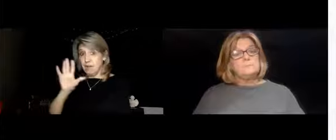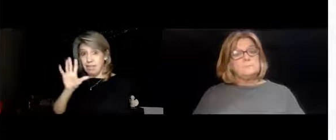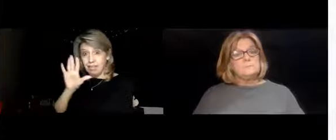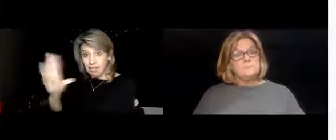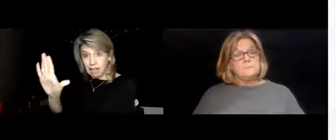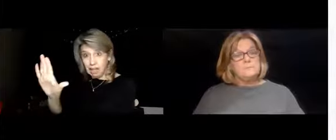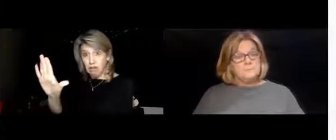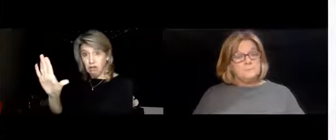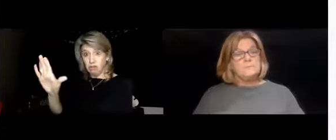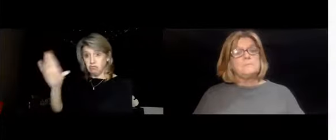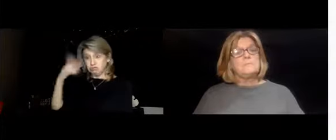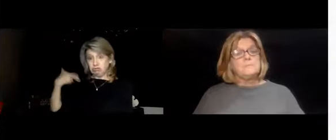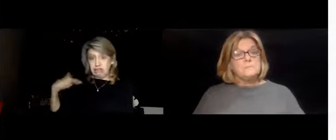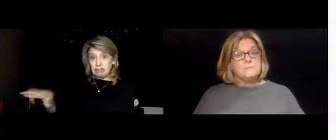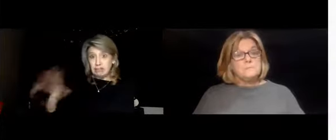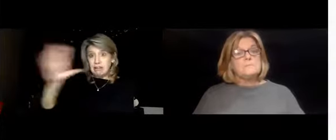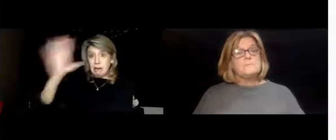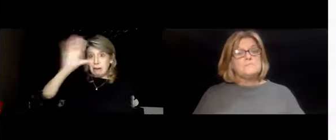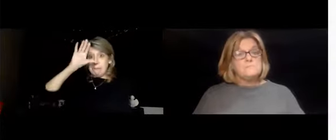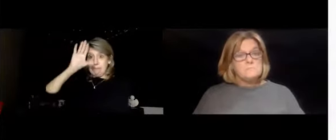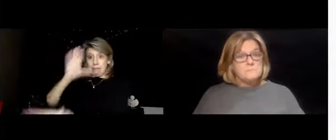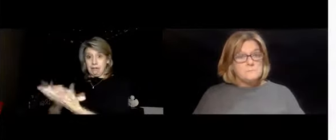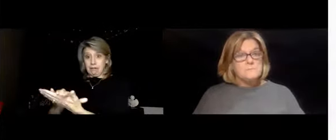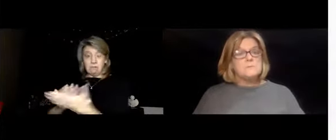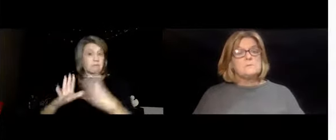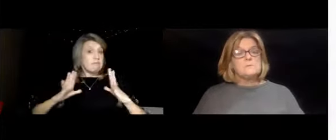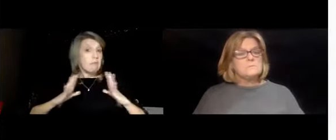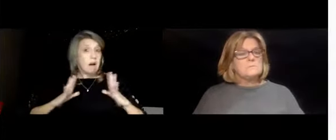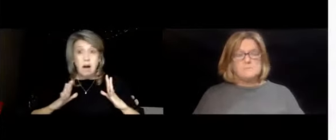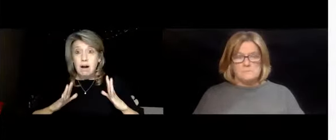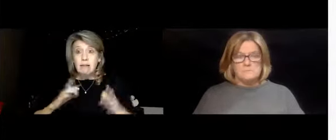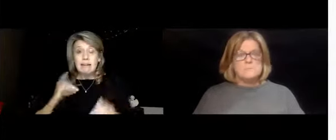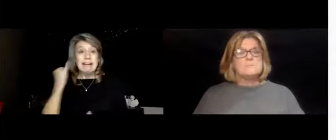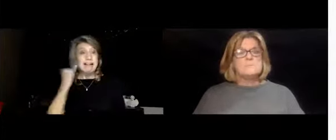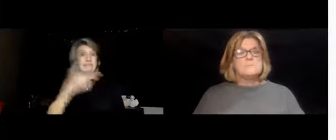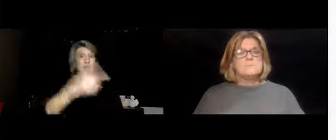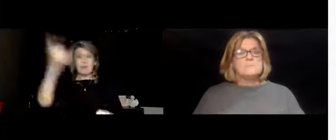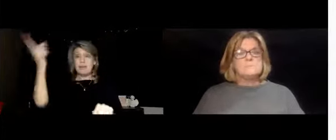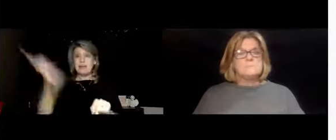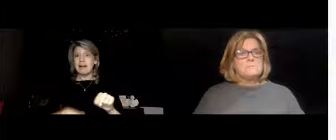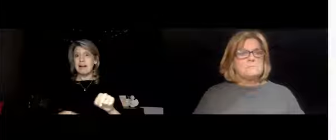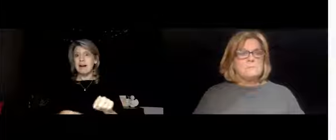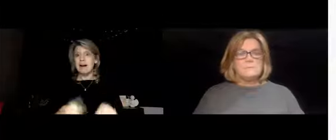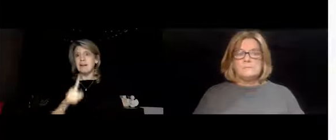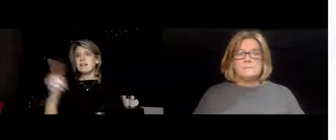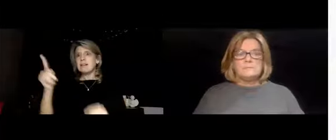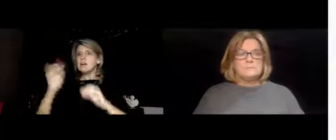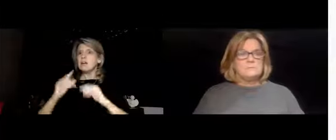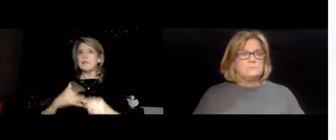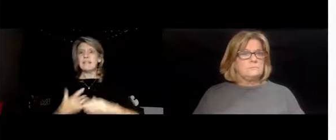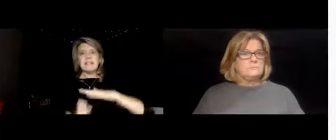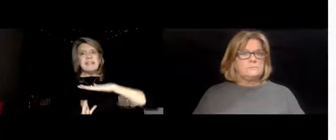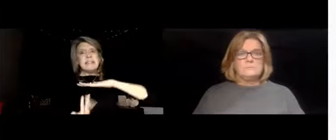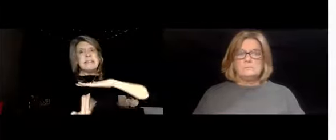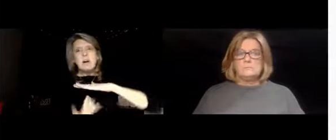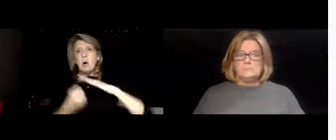show respect to what's being said, the beliefs or whatever is going on. But if they